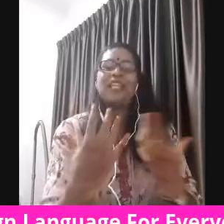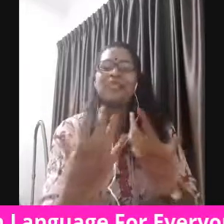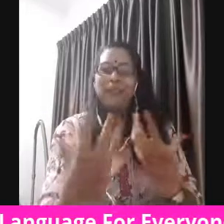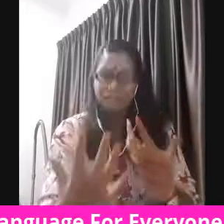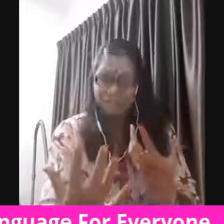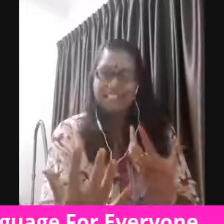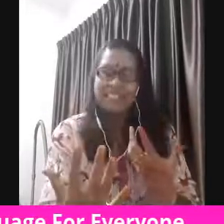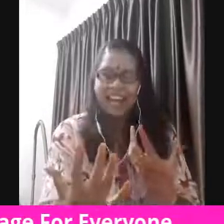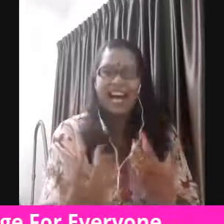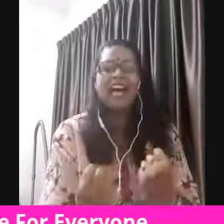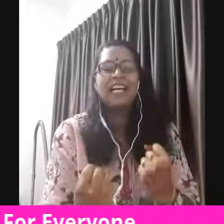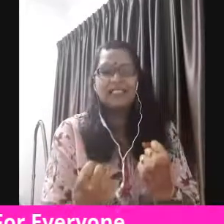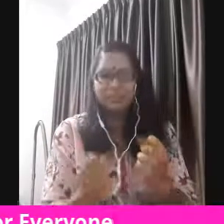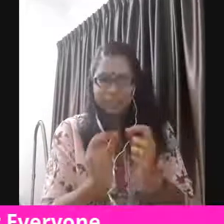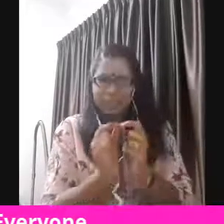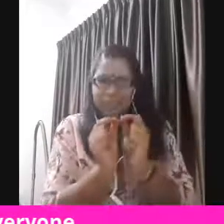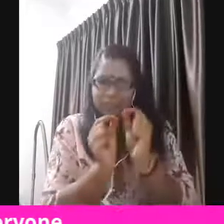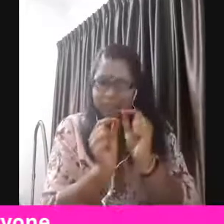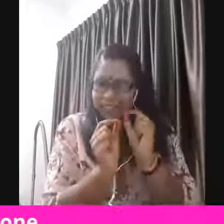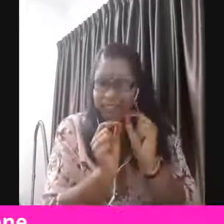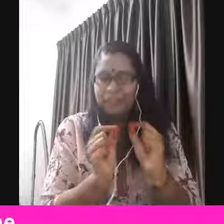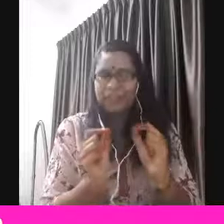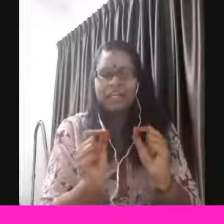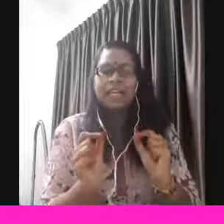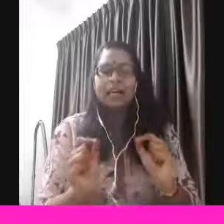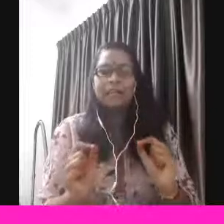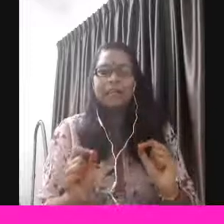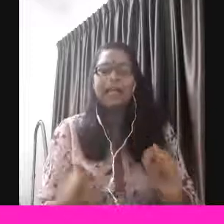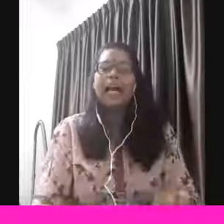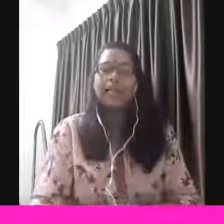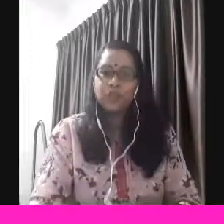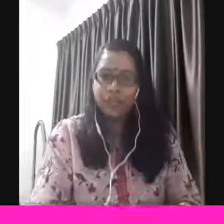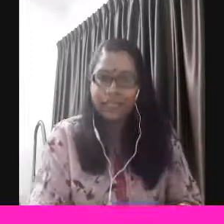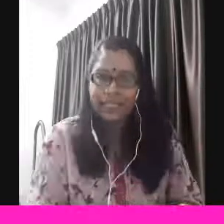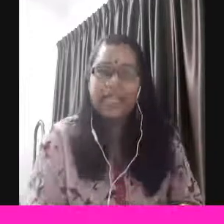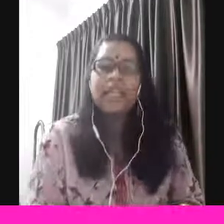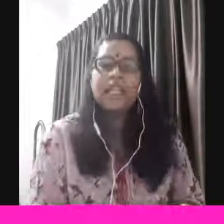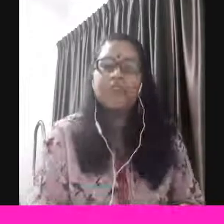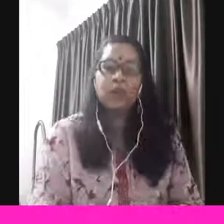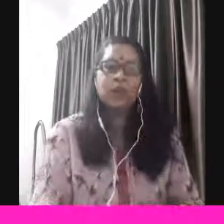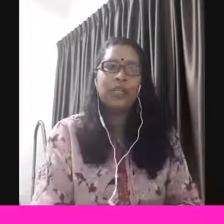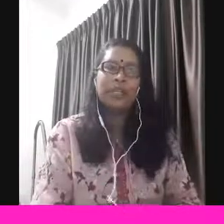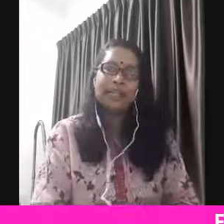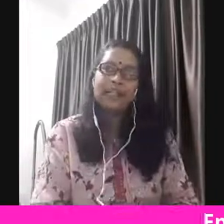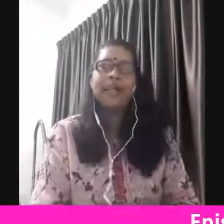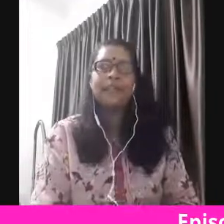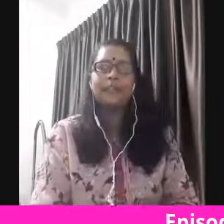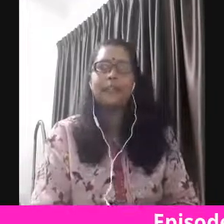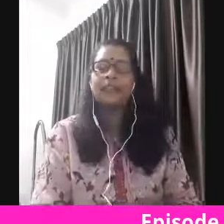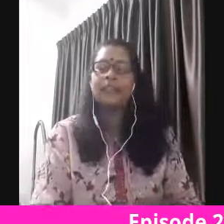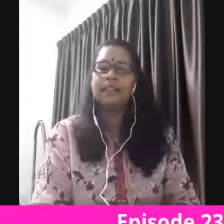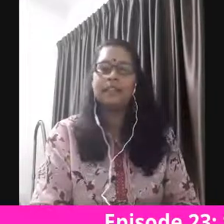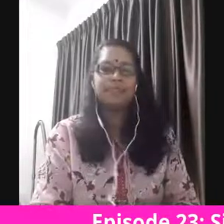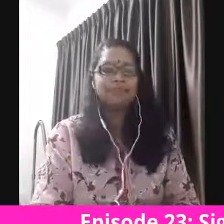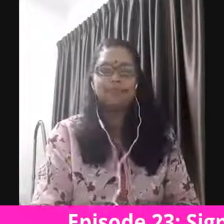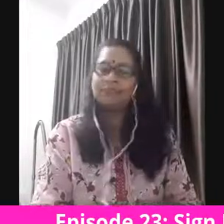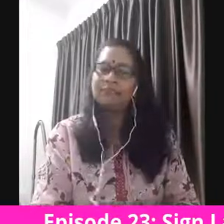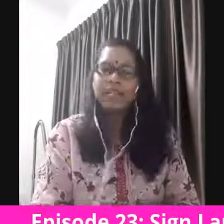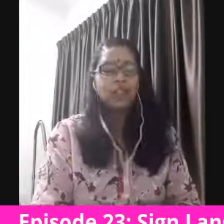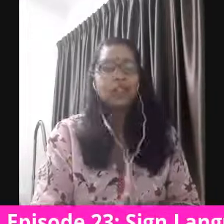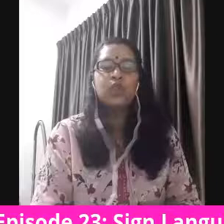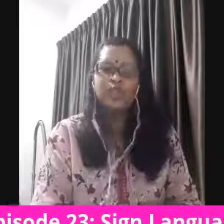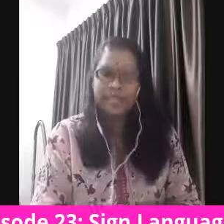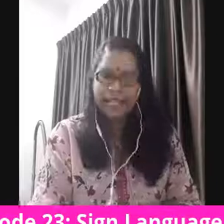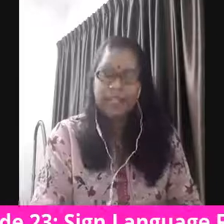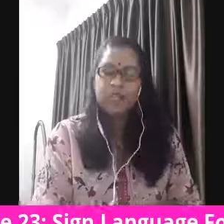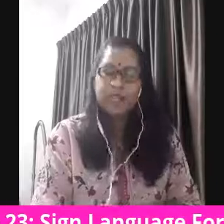Face-to-face, yeah. face by Yeah. face. Yeah. So it's a bit difficult. But actually, if you learn, I think